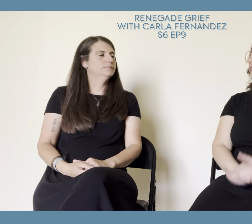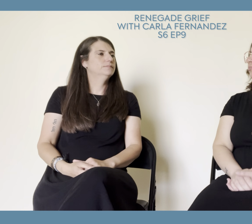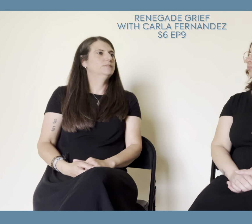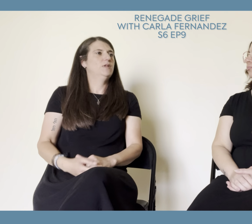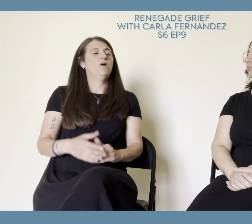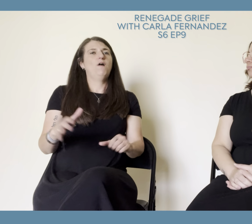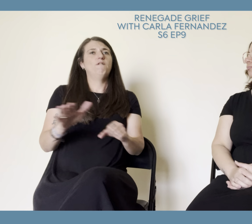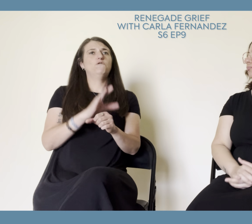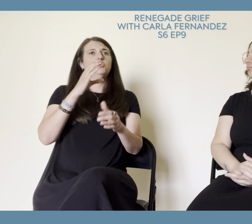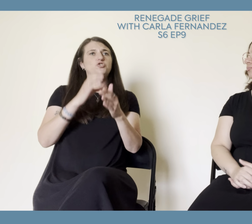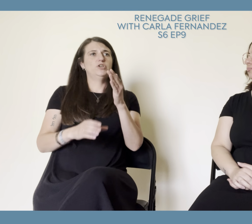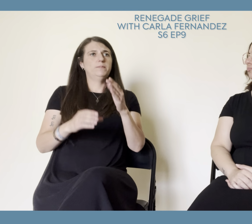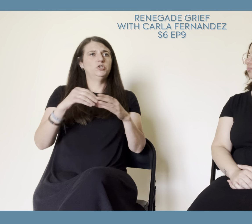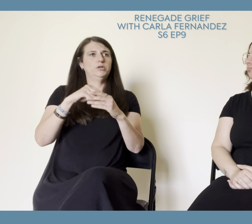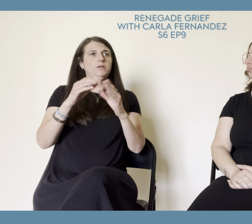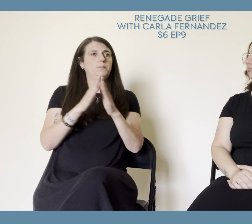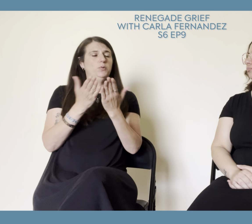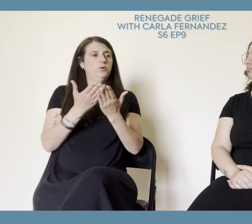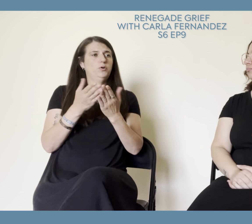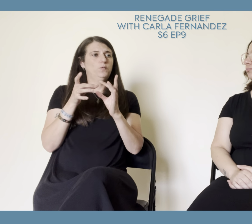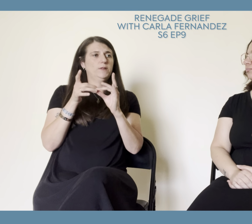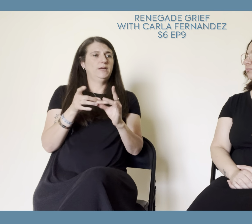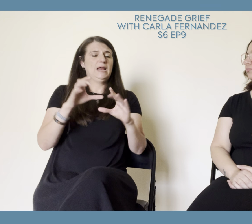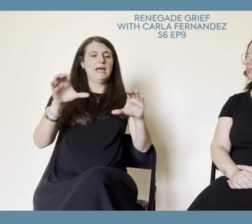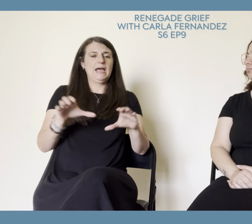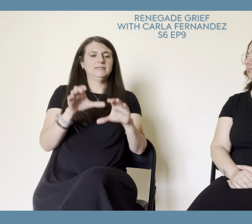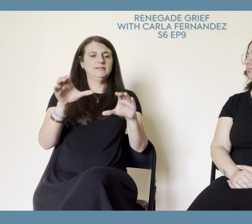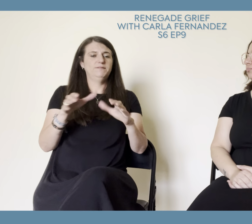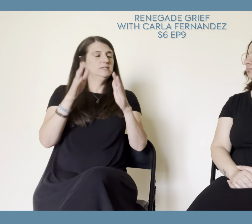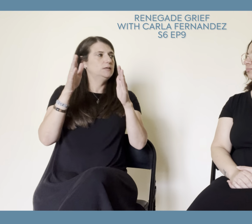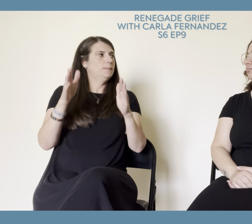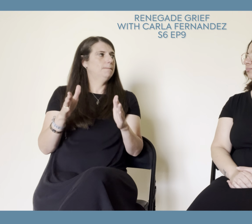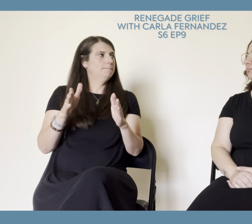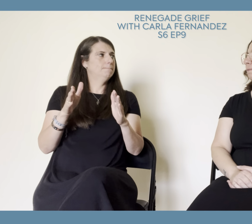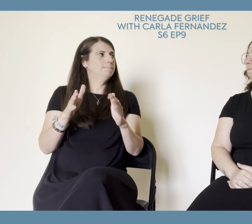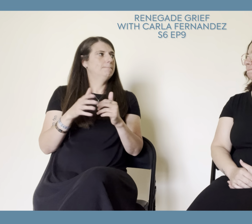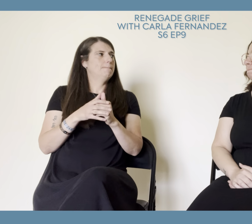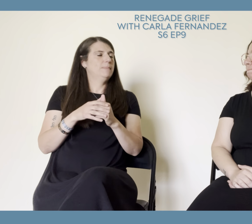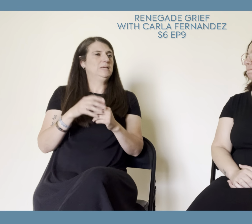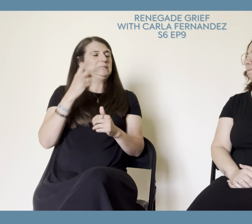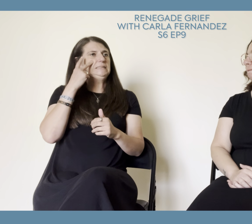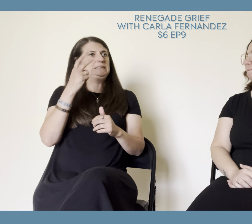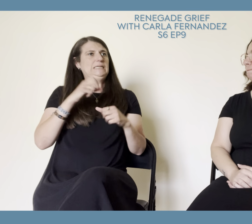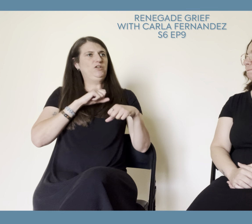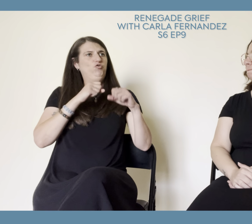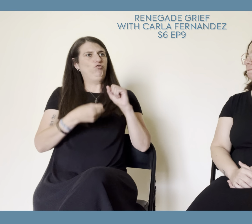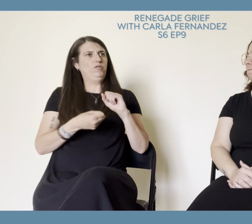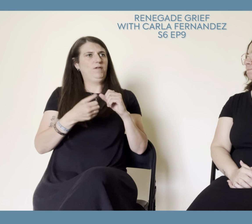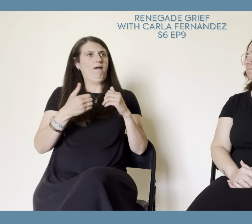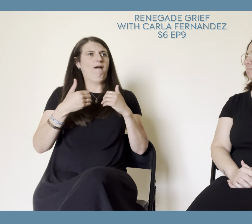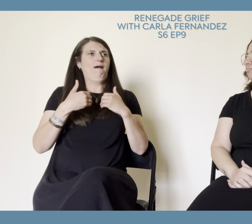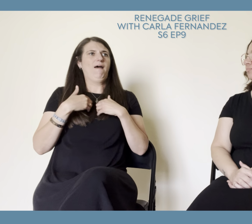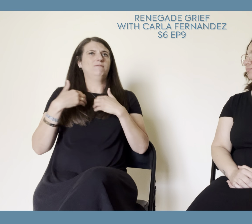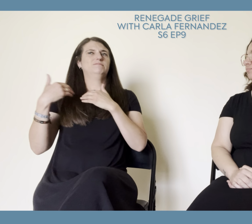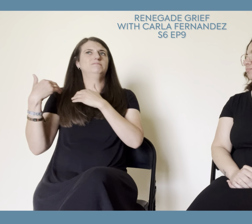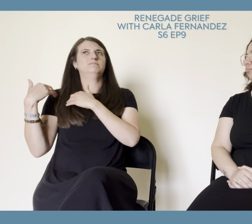about activism. And I think too often we see grief as like giving us baggage. But if you look at